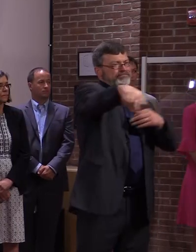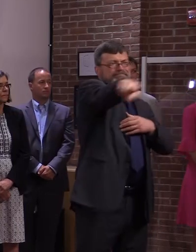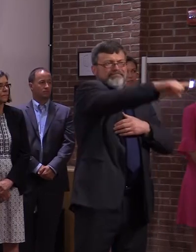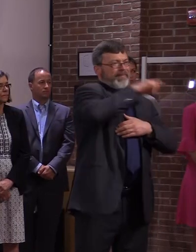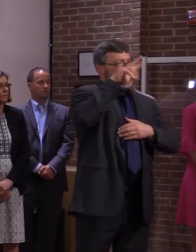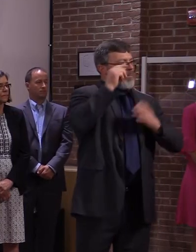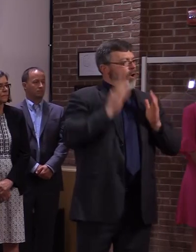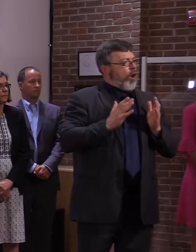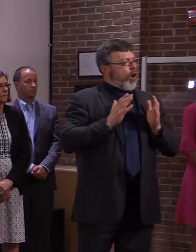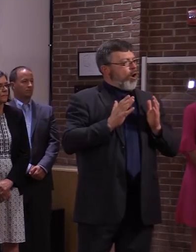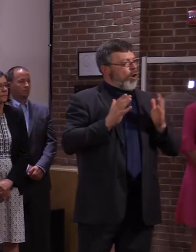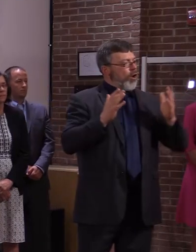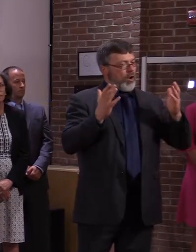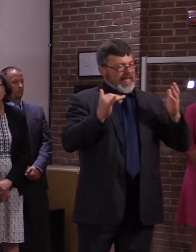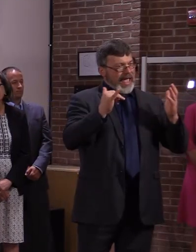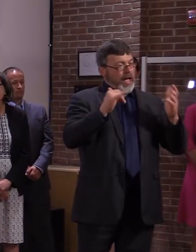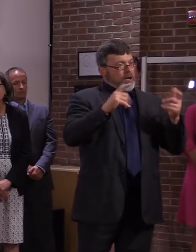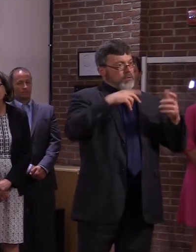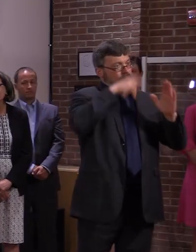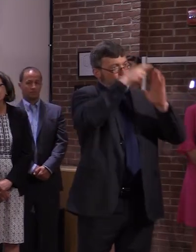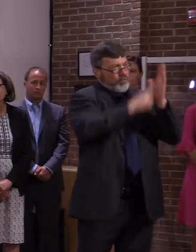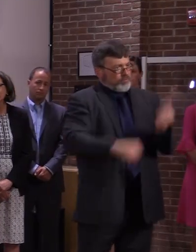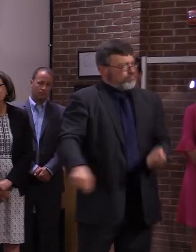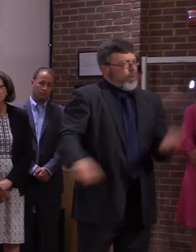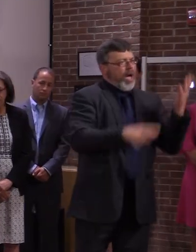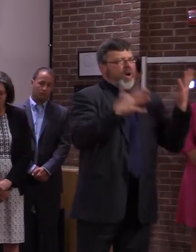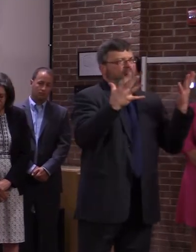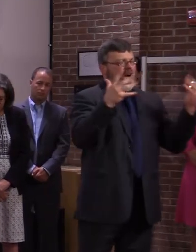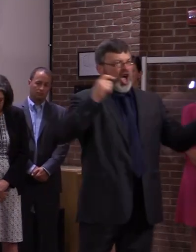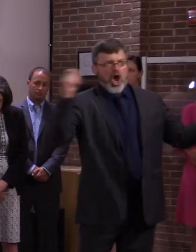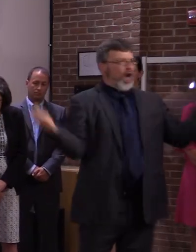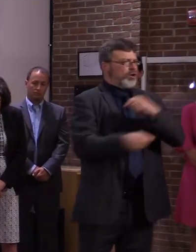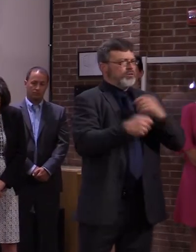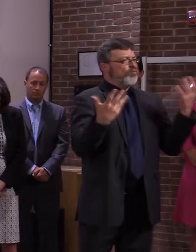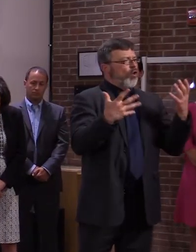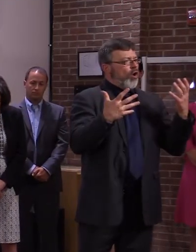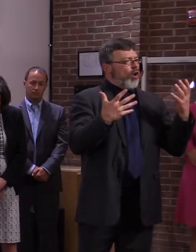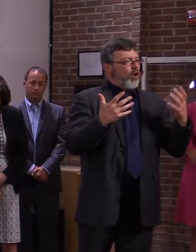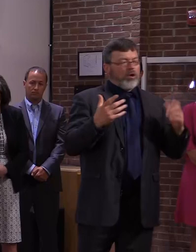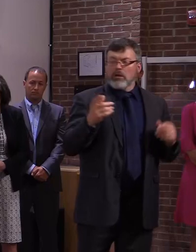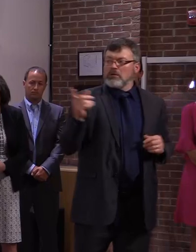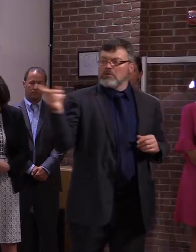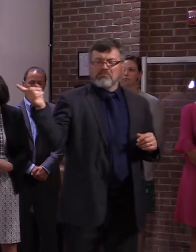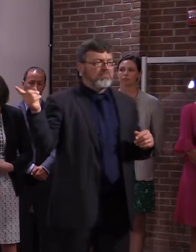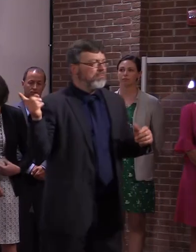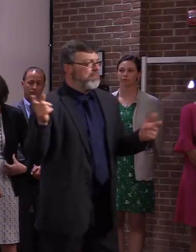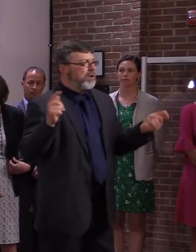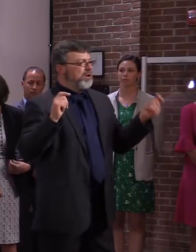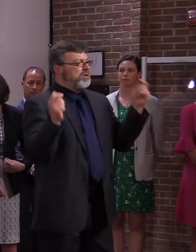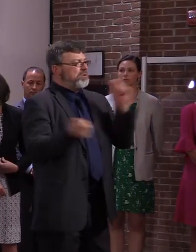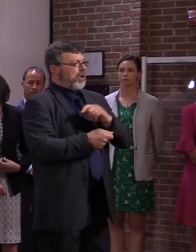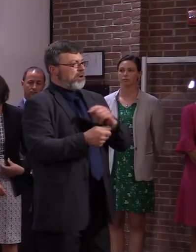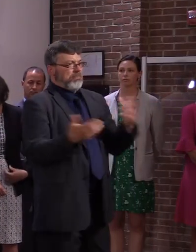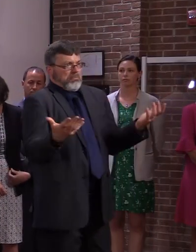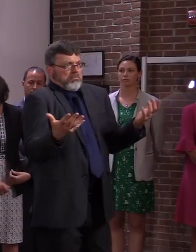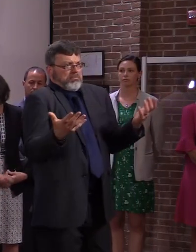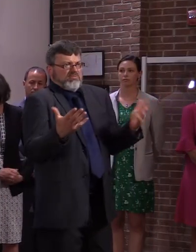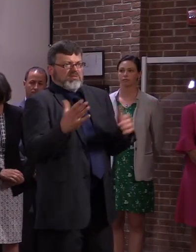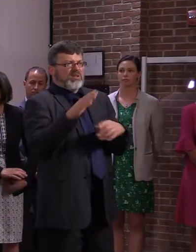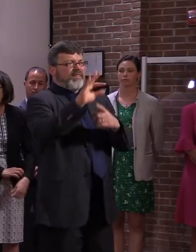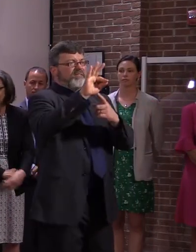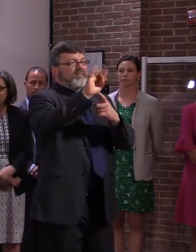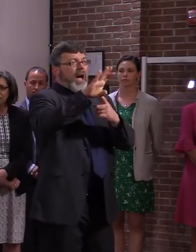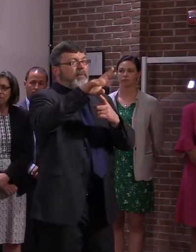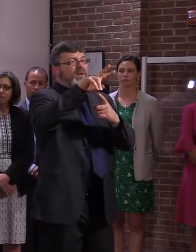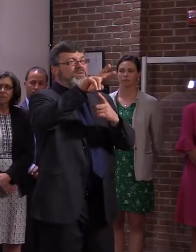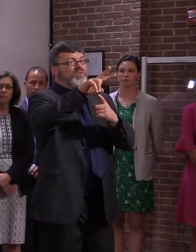state of emergency expires tomorrow? Really, the most significant change is just going back to normal. Just think